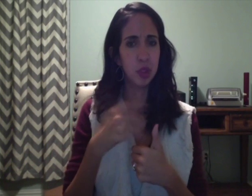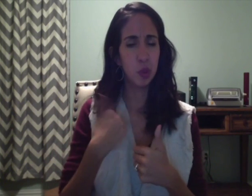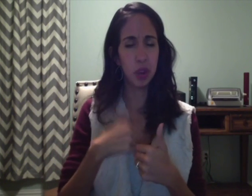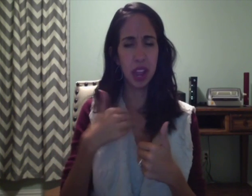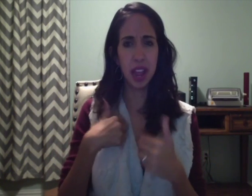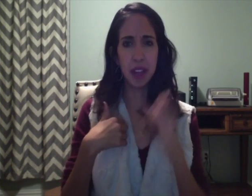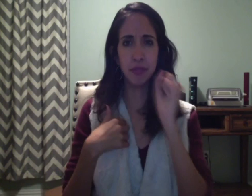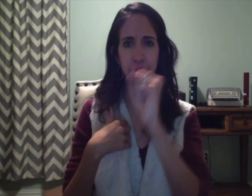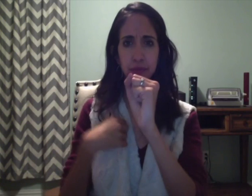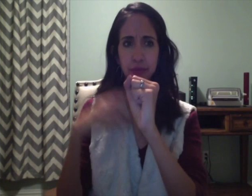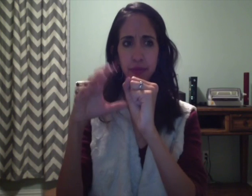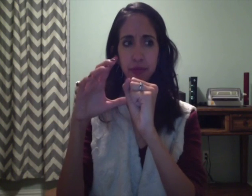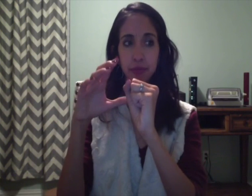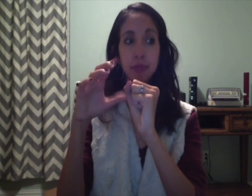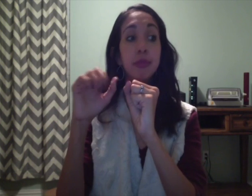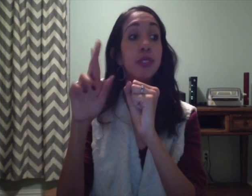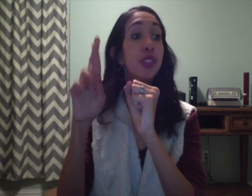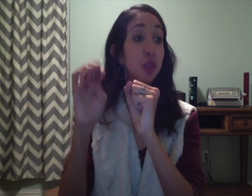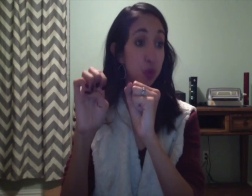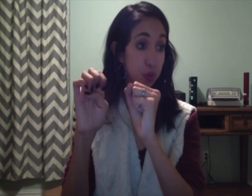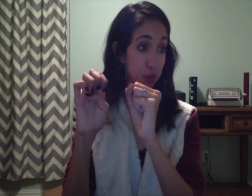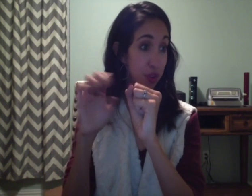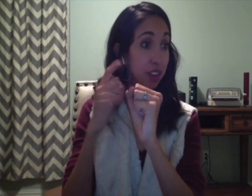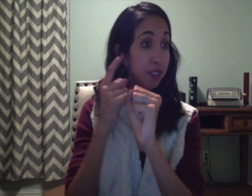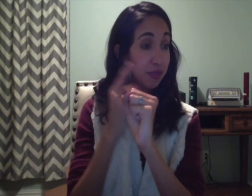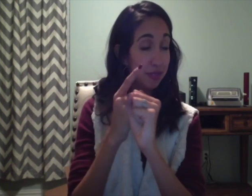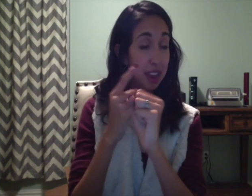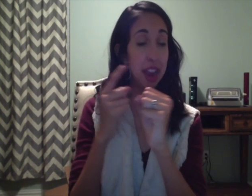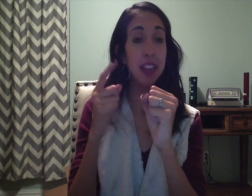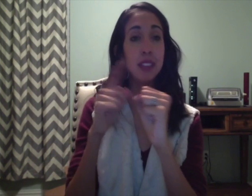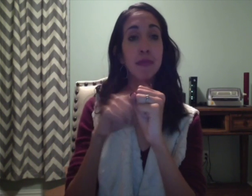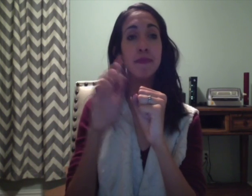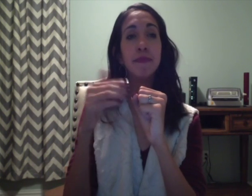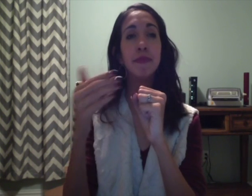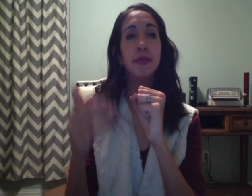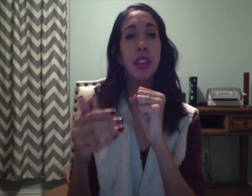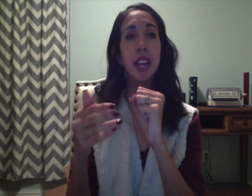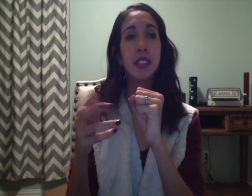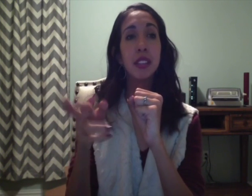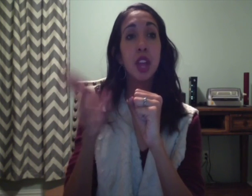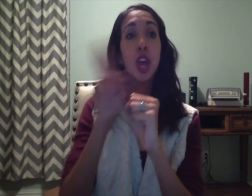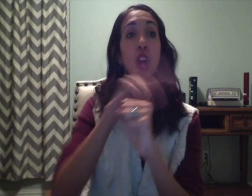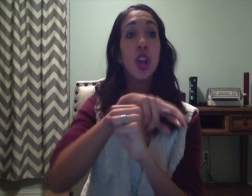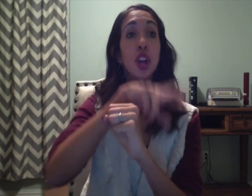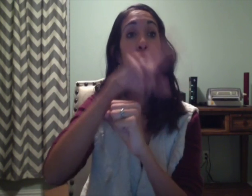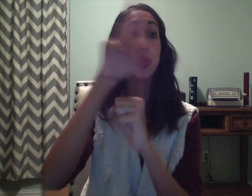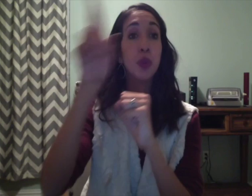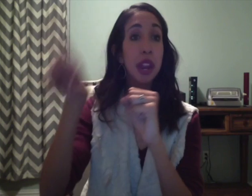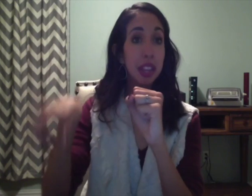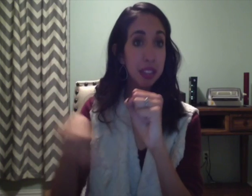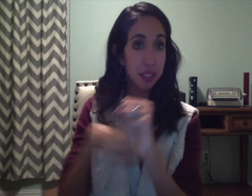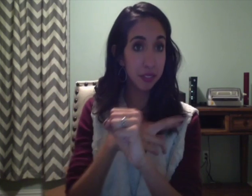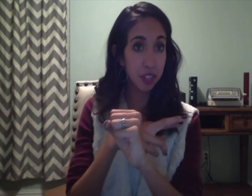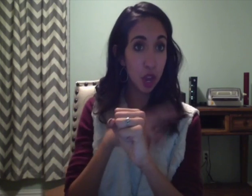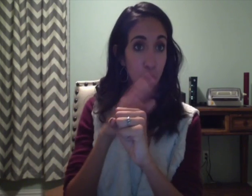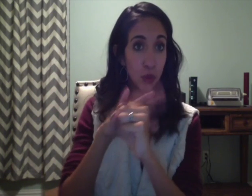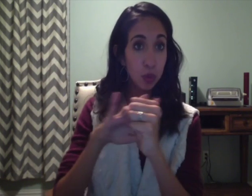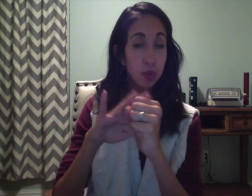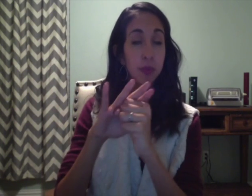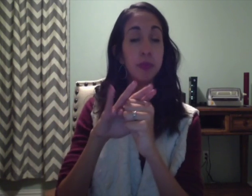We have the core, right? Next, the radiative zone,